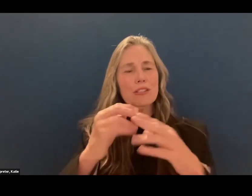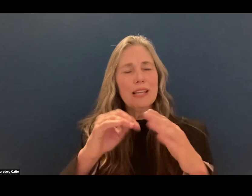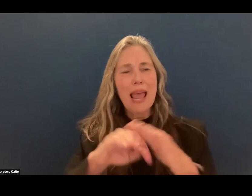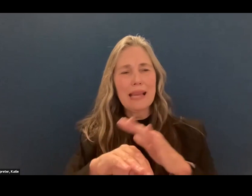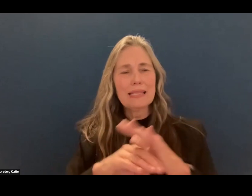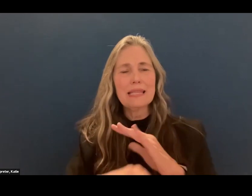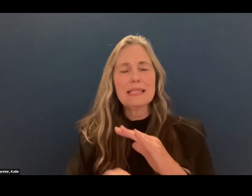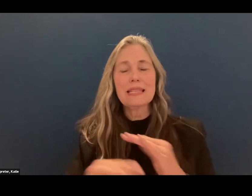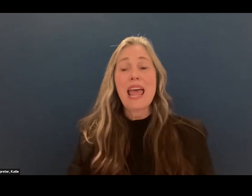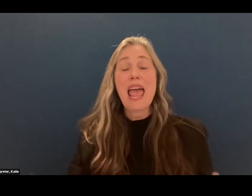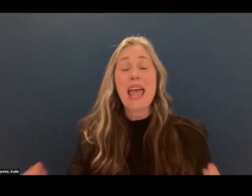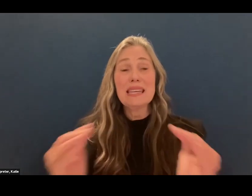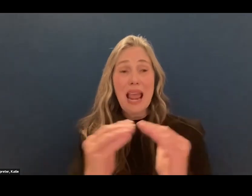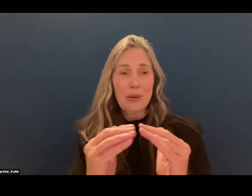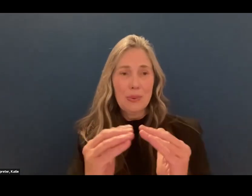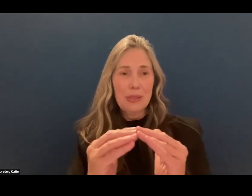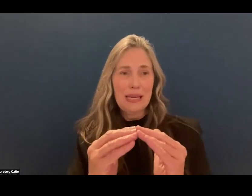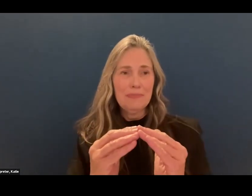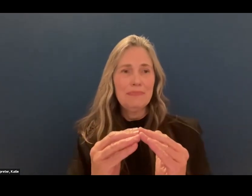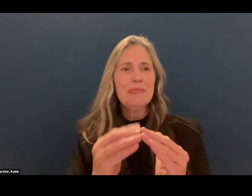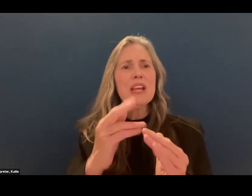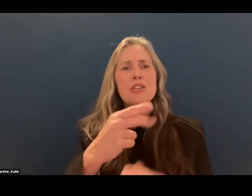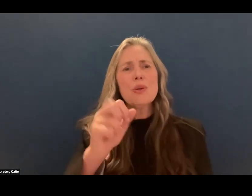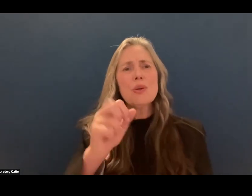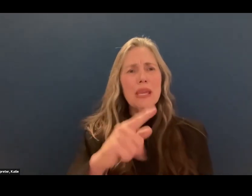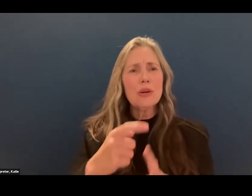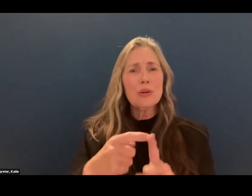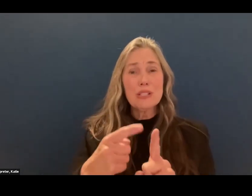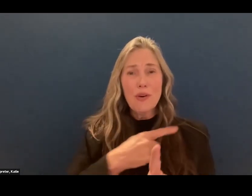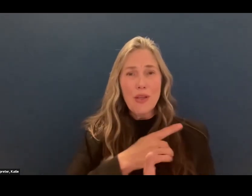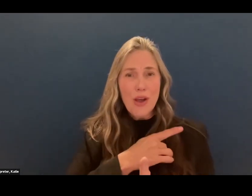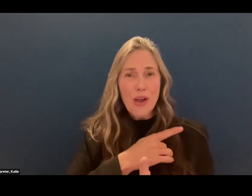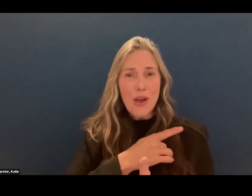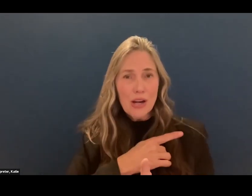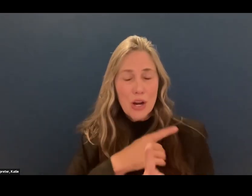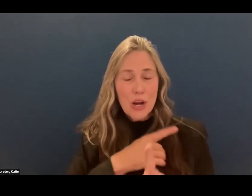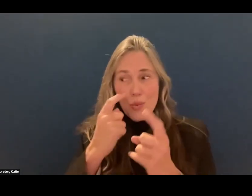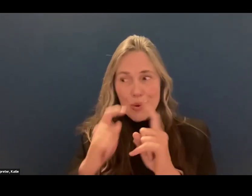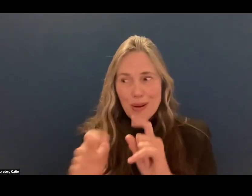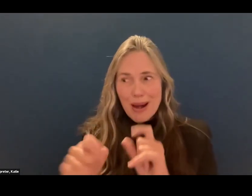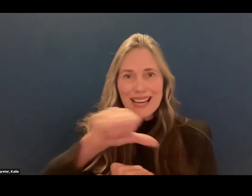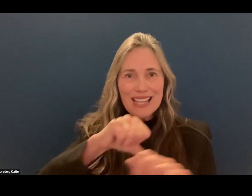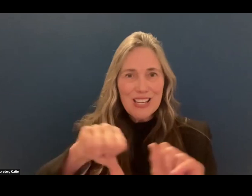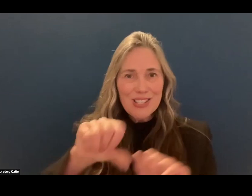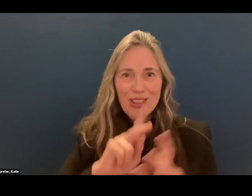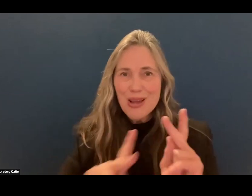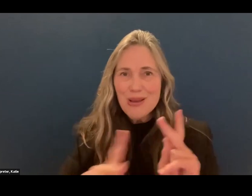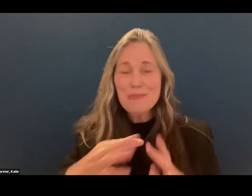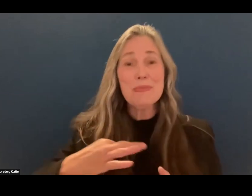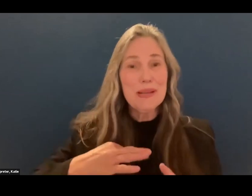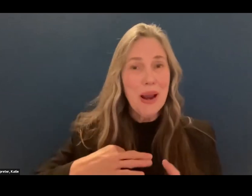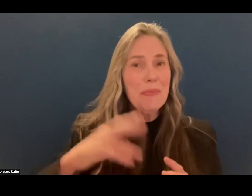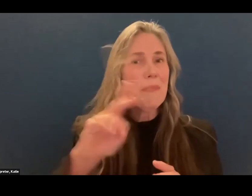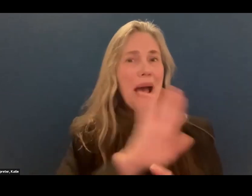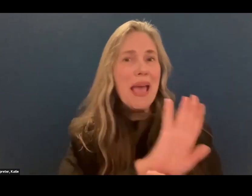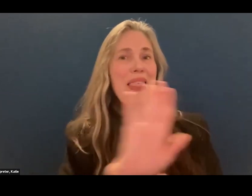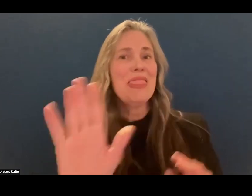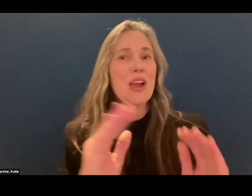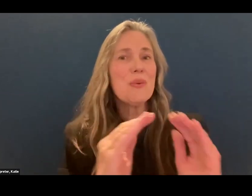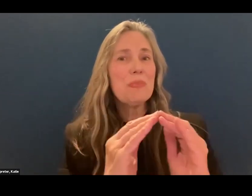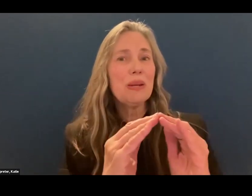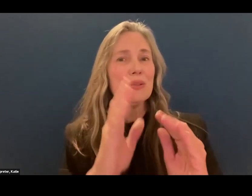So again, Heroes of the Heart is something that we're doing to really recognize each other. As you can see, these are people nominated by their peers or